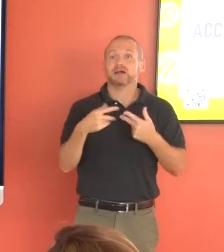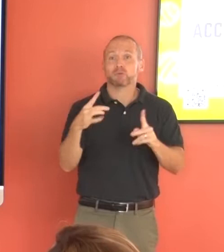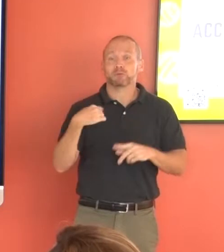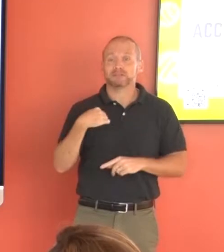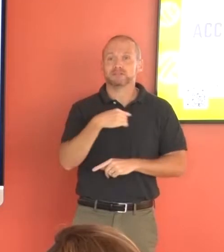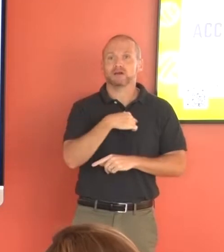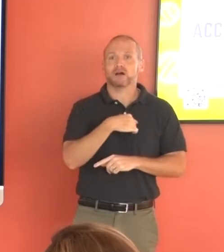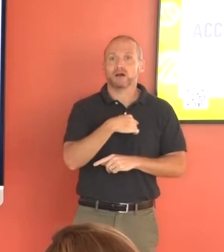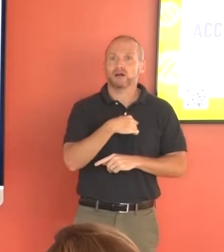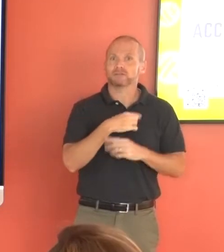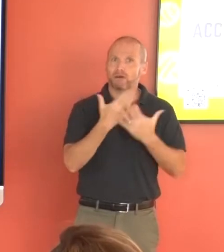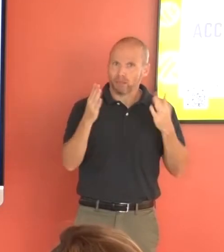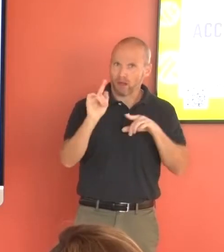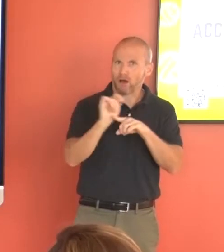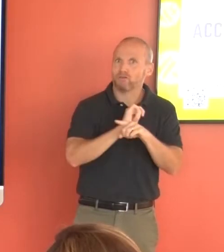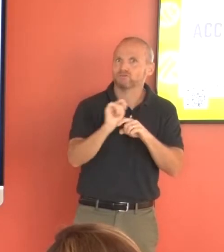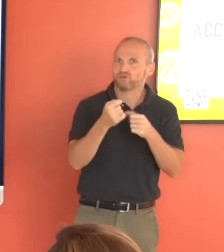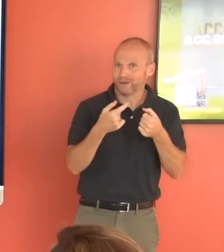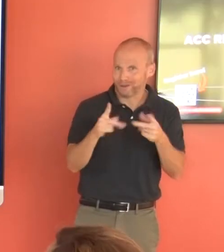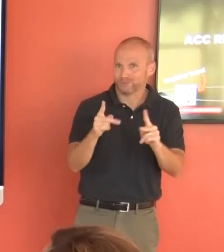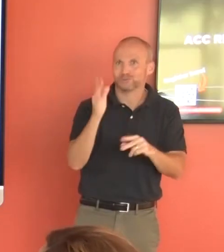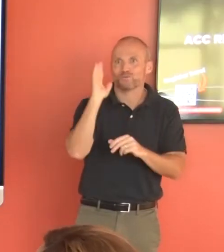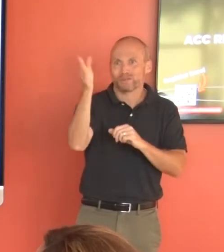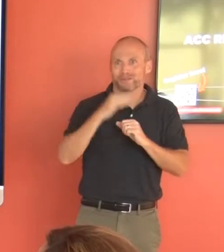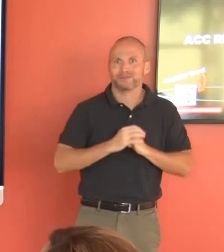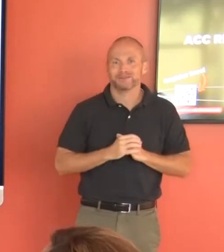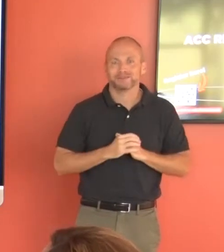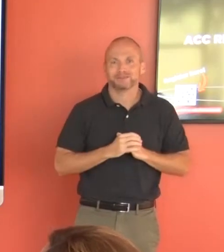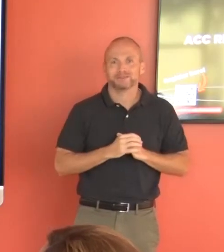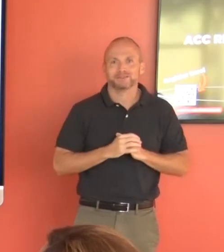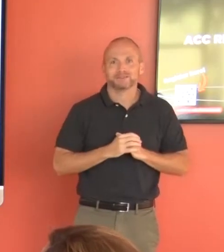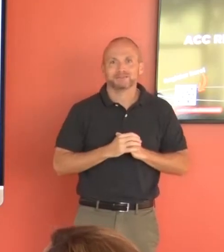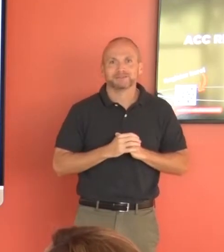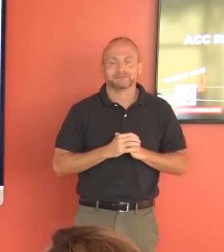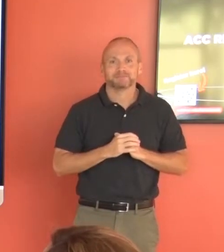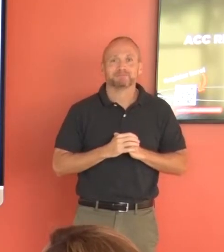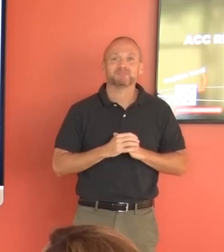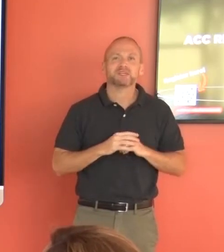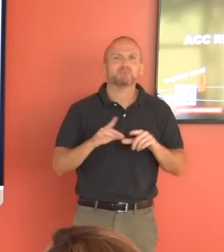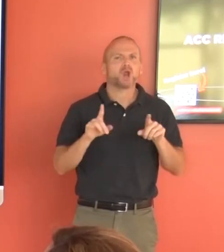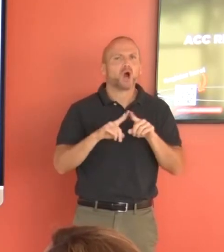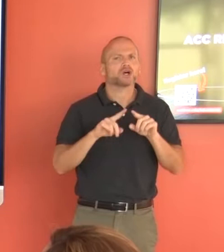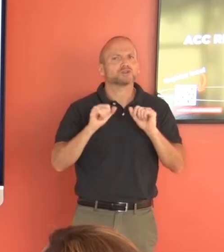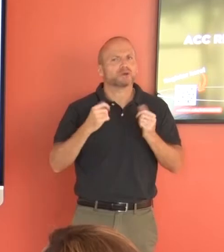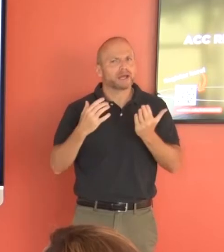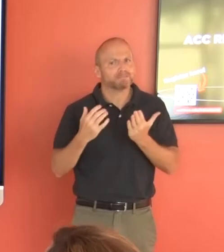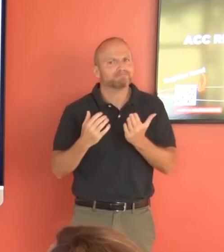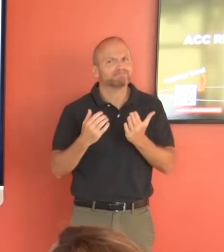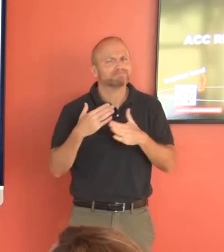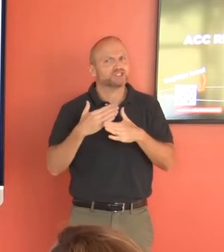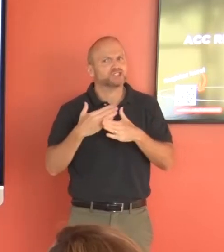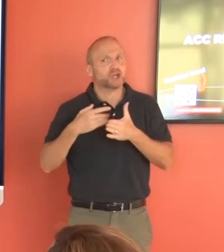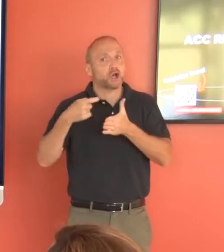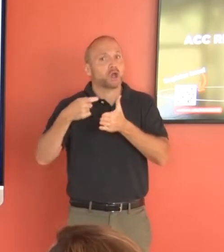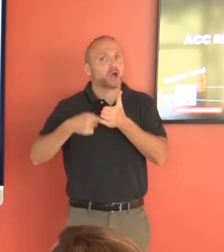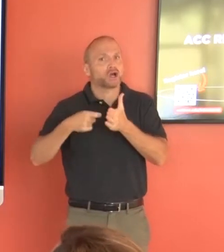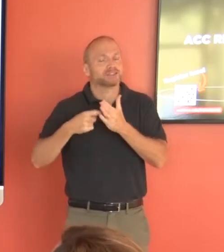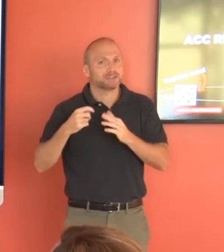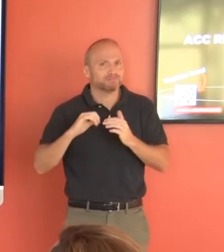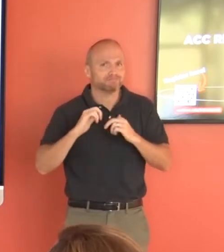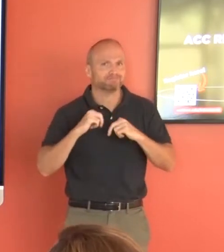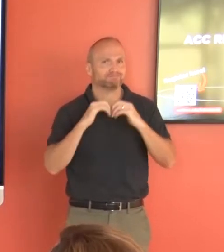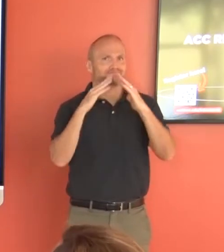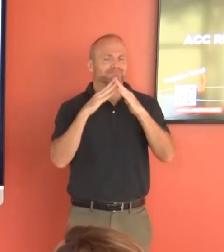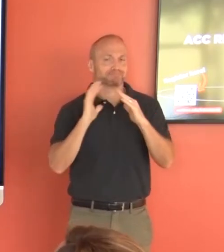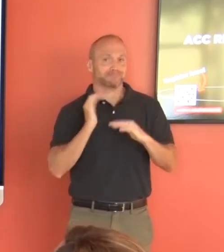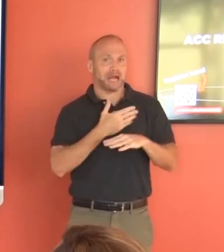a lot of training opportunities, but also a leveraging of the cost of building our campus, because